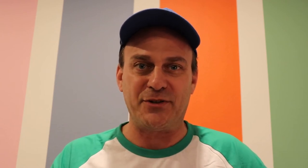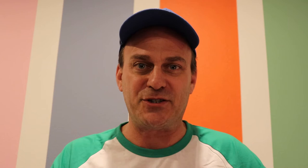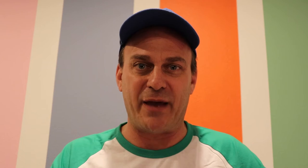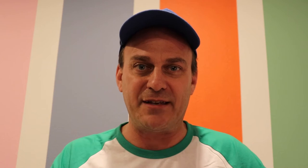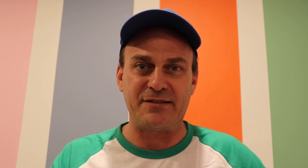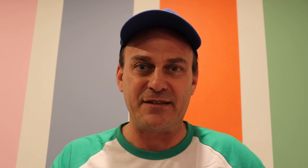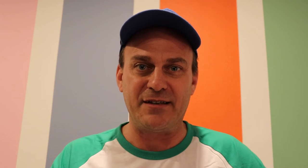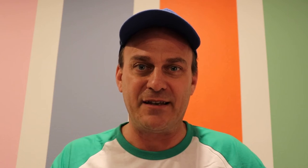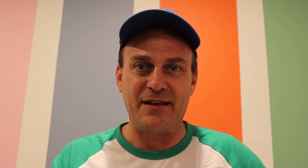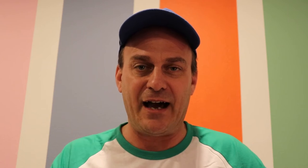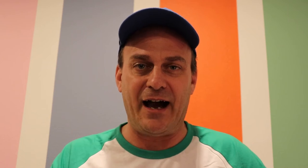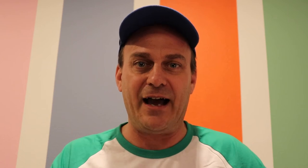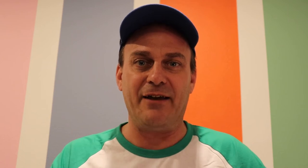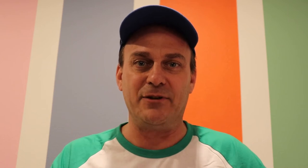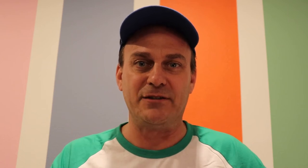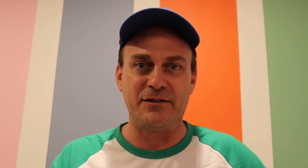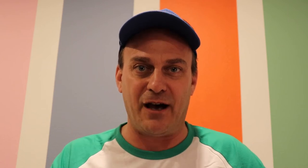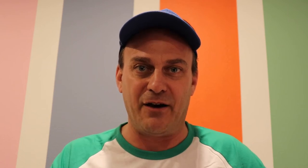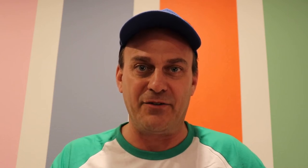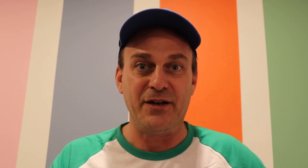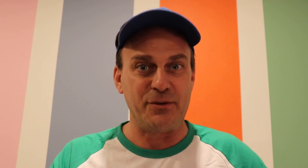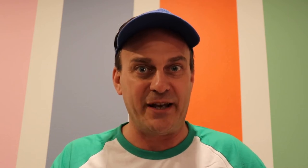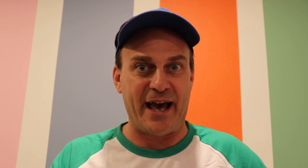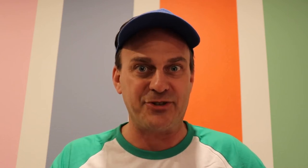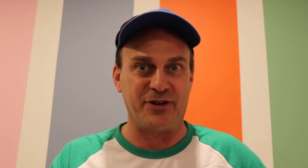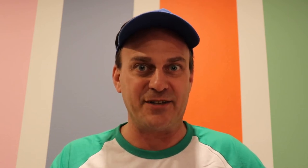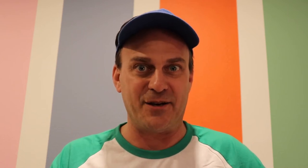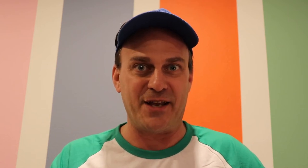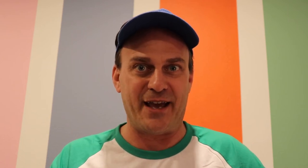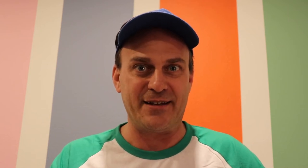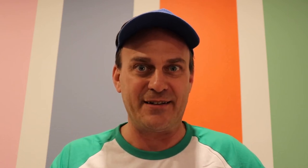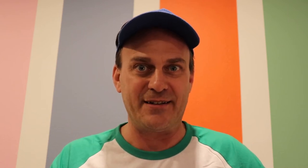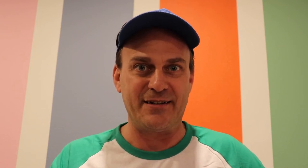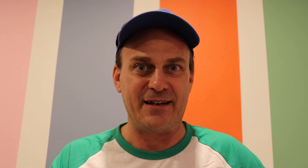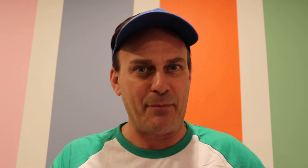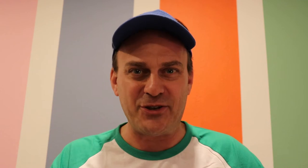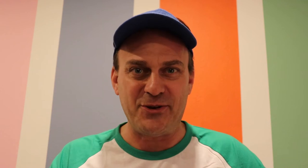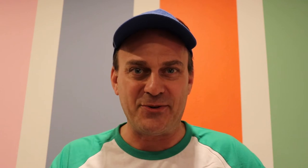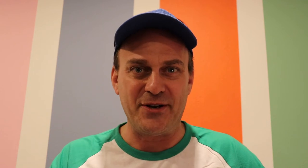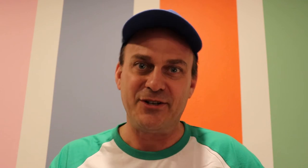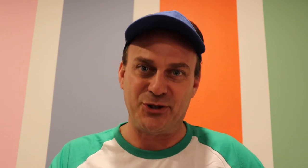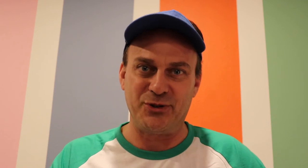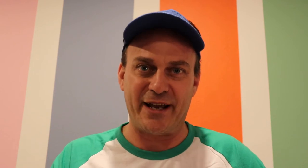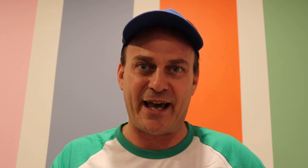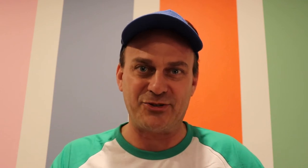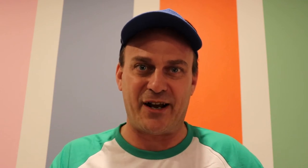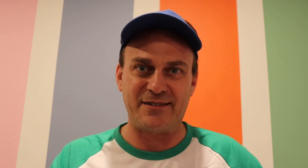in space. I would love to be an astronaut someday. How about you? Do you like astronauts?